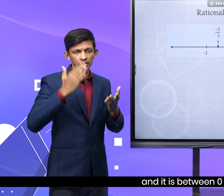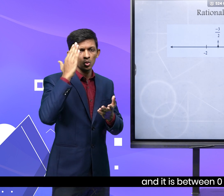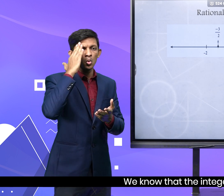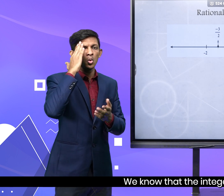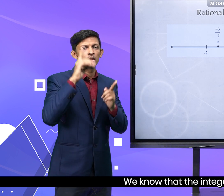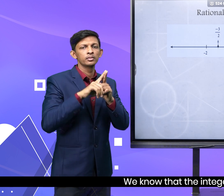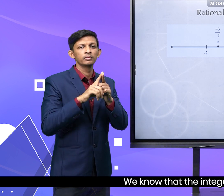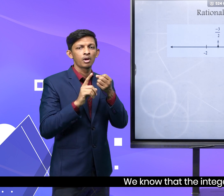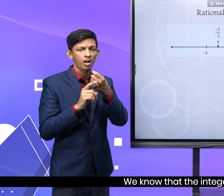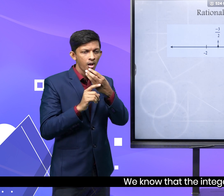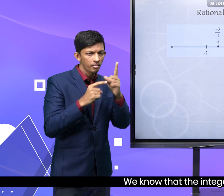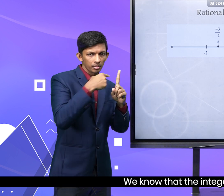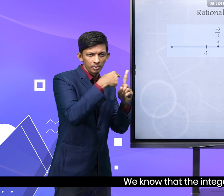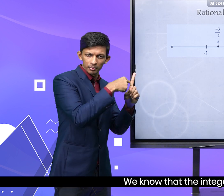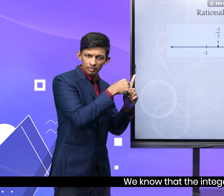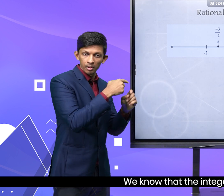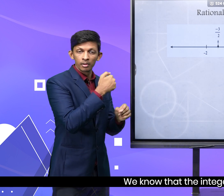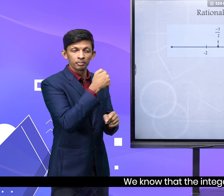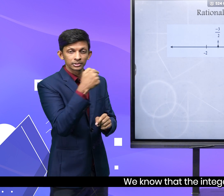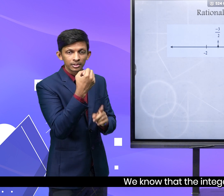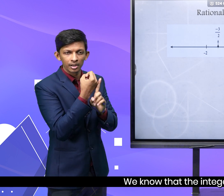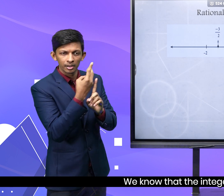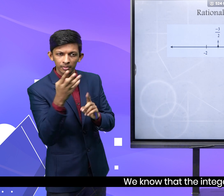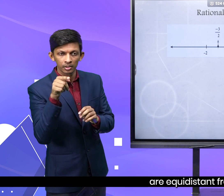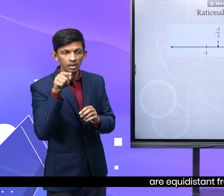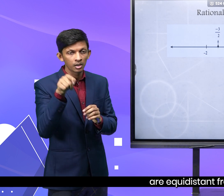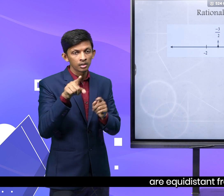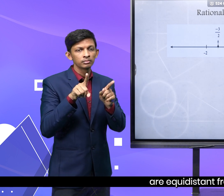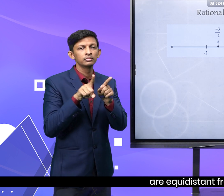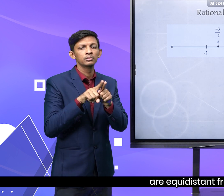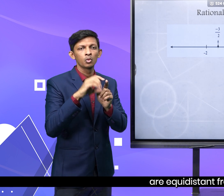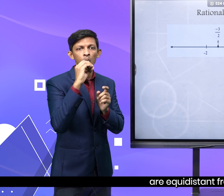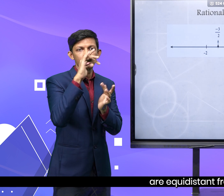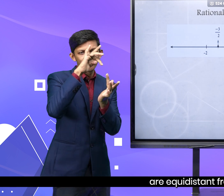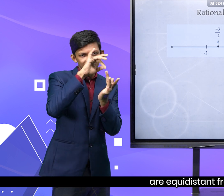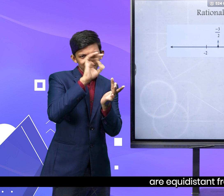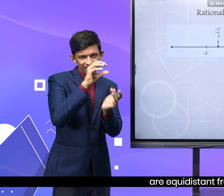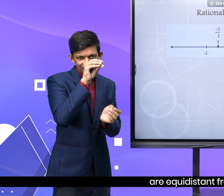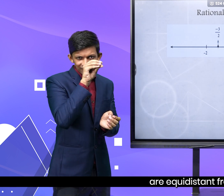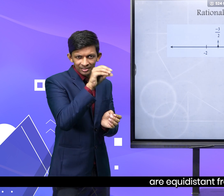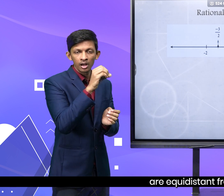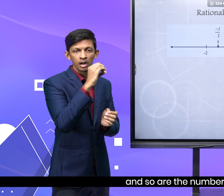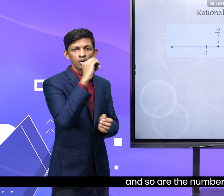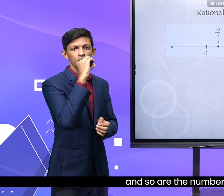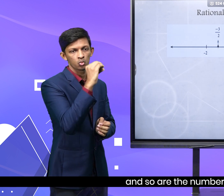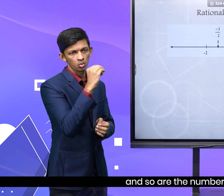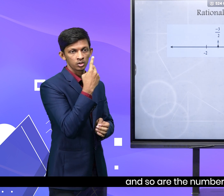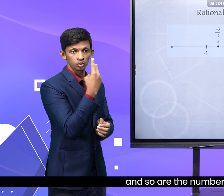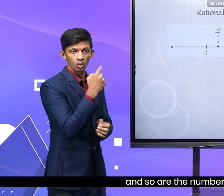We know that the integers 1 and minus 1 are equidistant from 0, and so are the